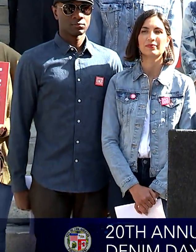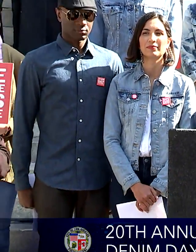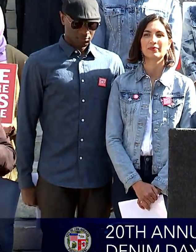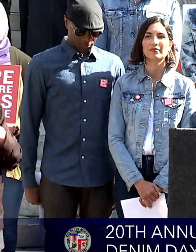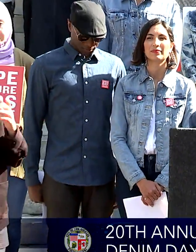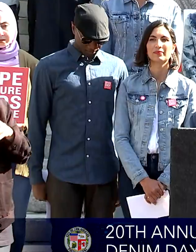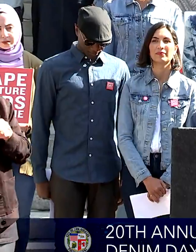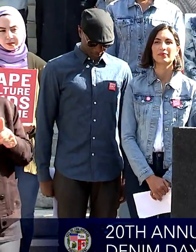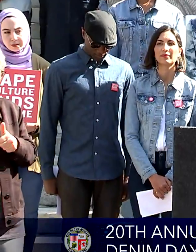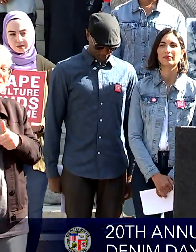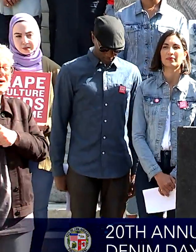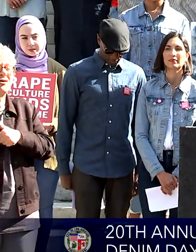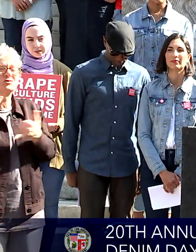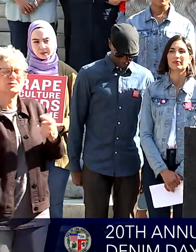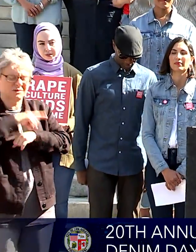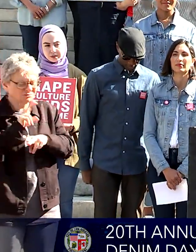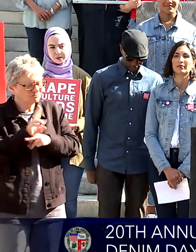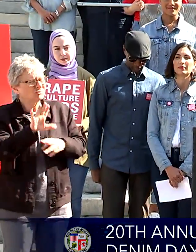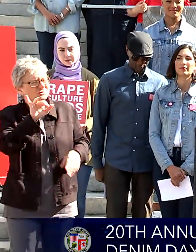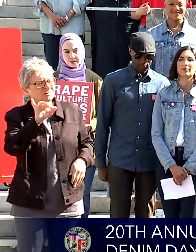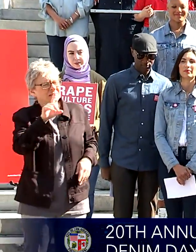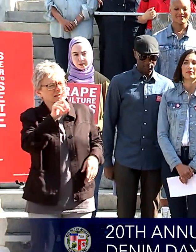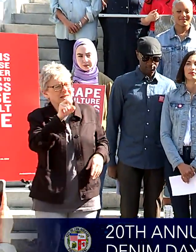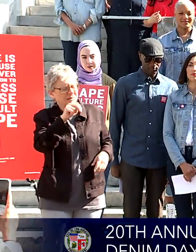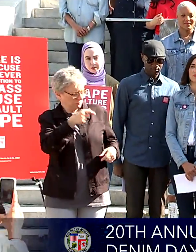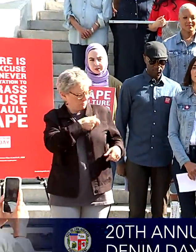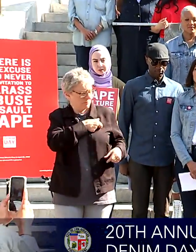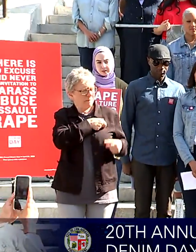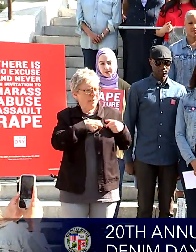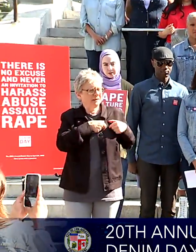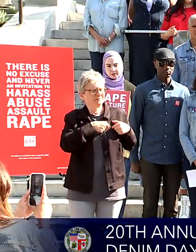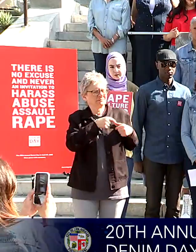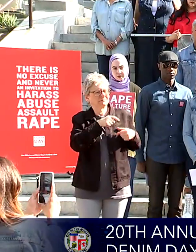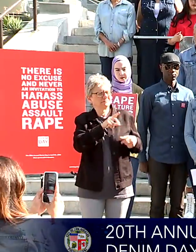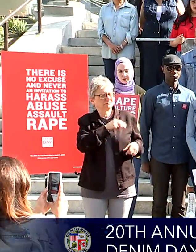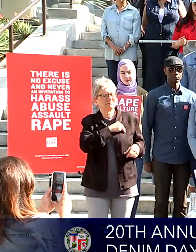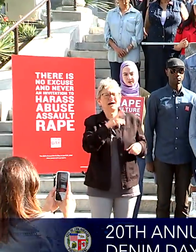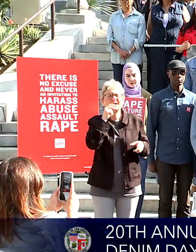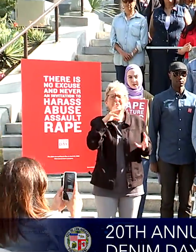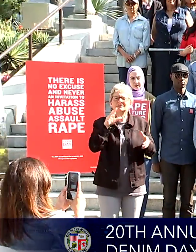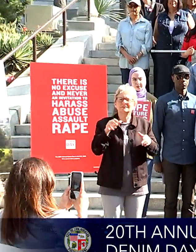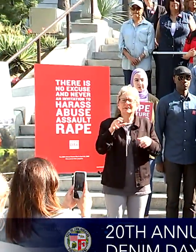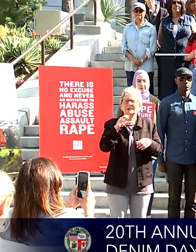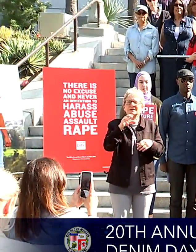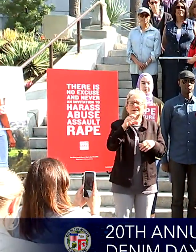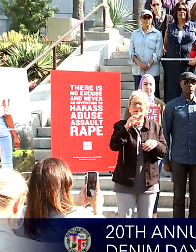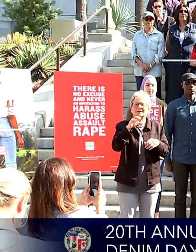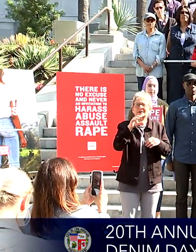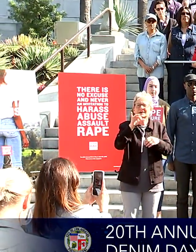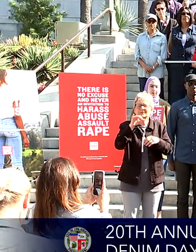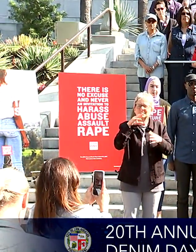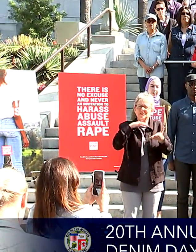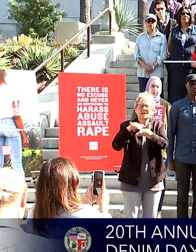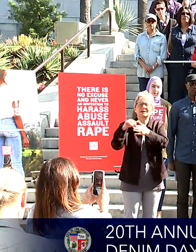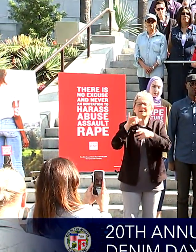and even beyond today. Wear your Denim Day buttons and continue to study up on the impact of sexual violence on children, youth, adults